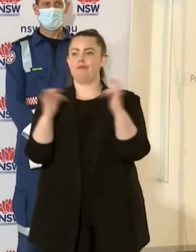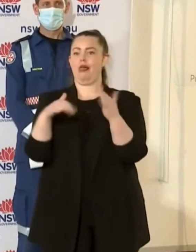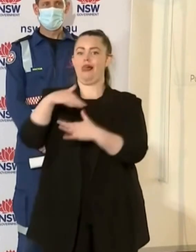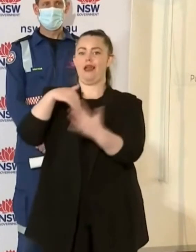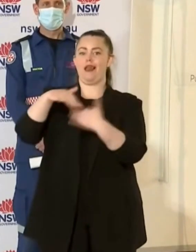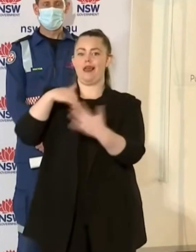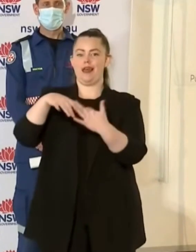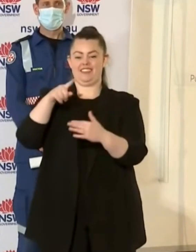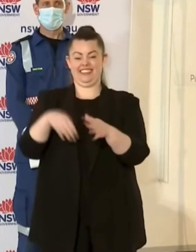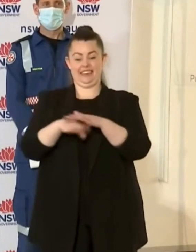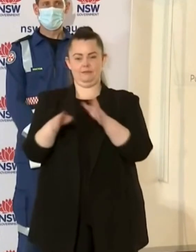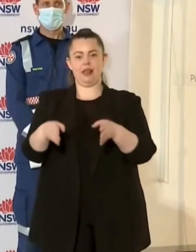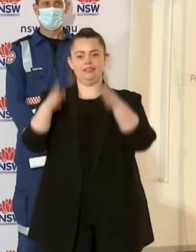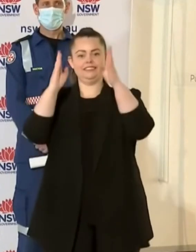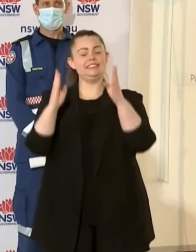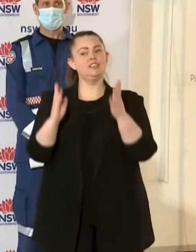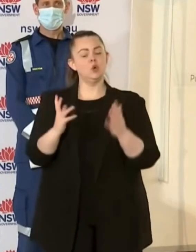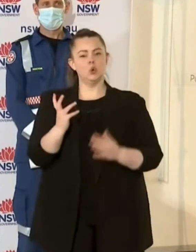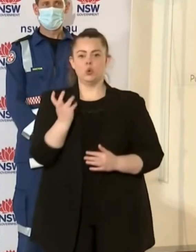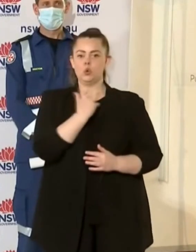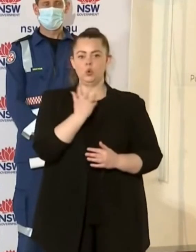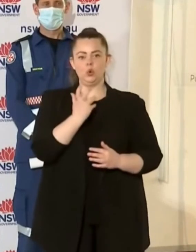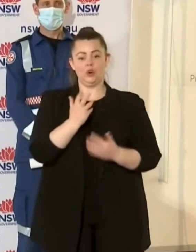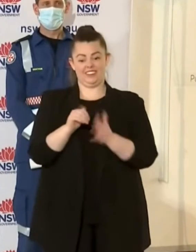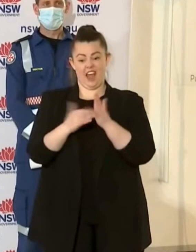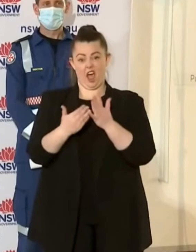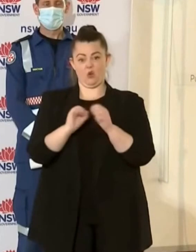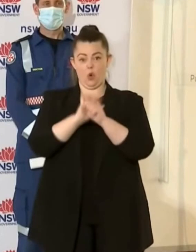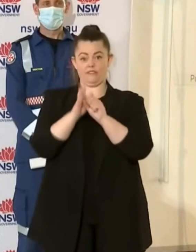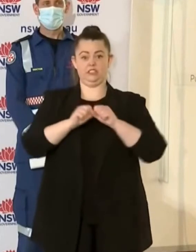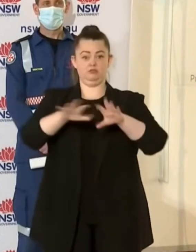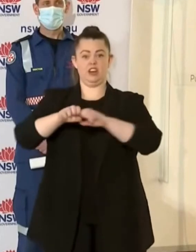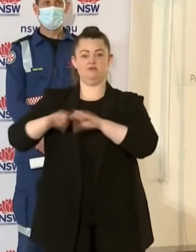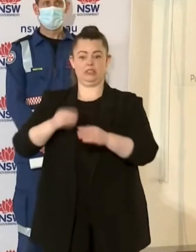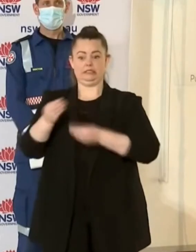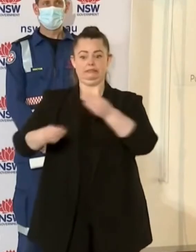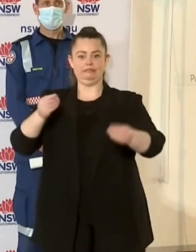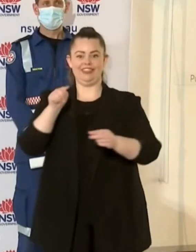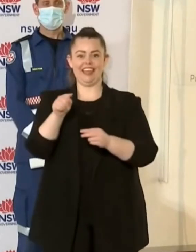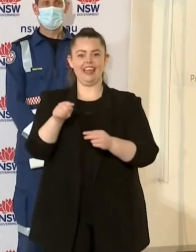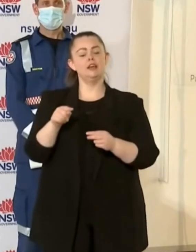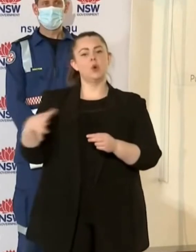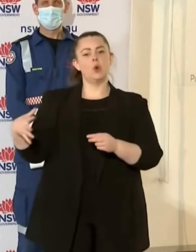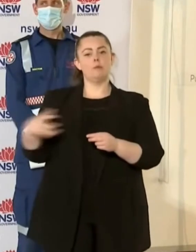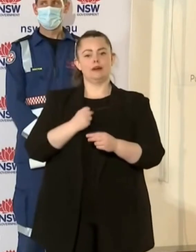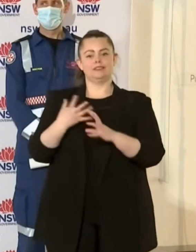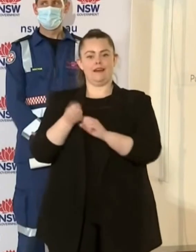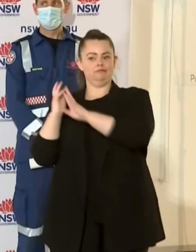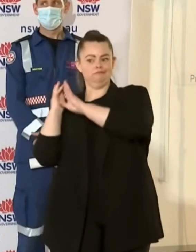order, where there are tighter restrictions that limit the access and movements of the residents. So we've got the